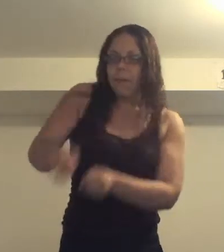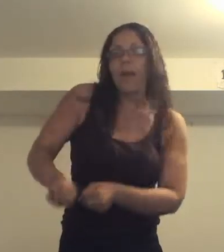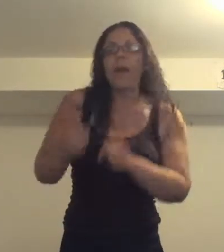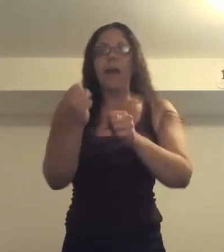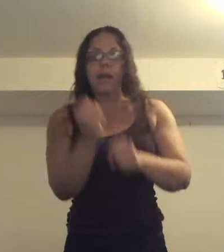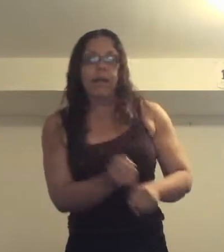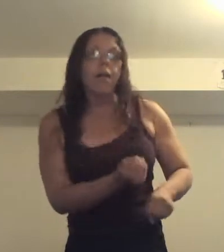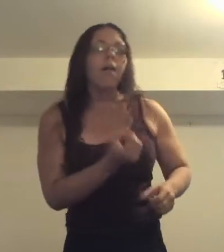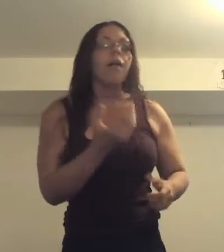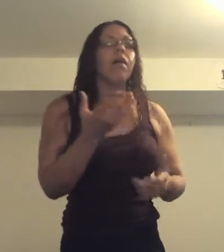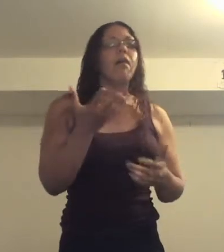or